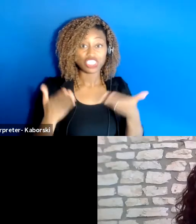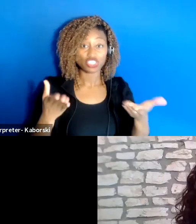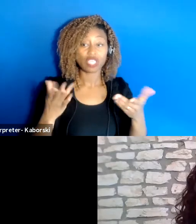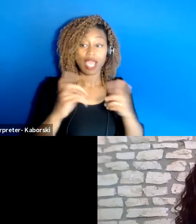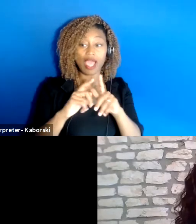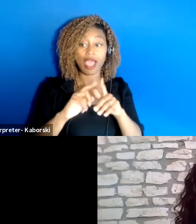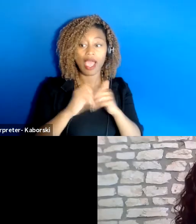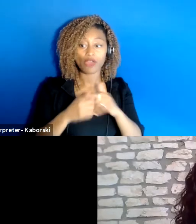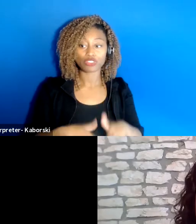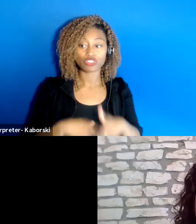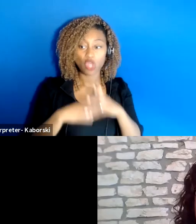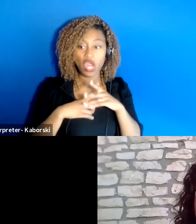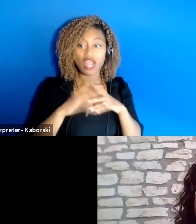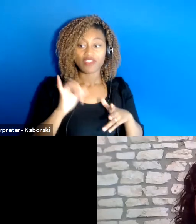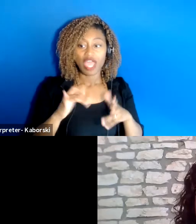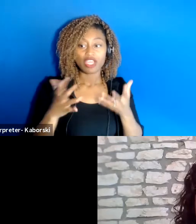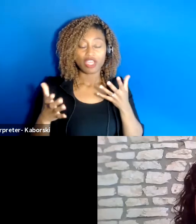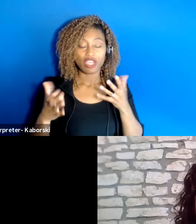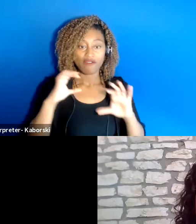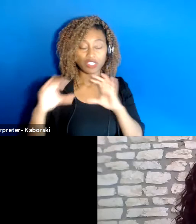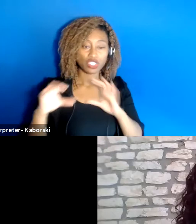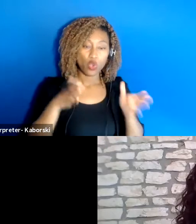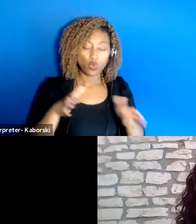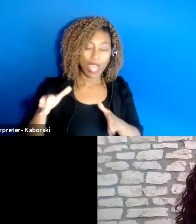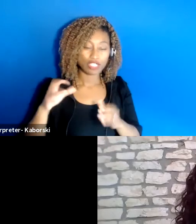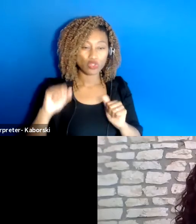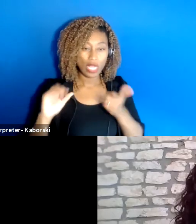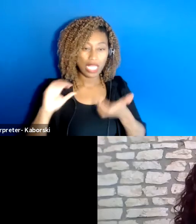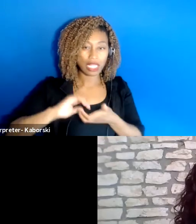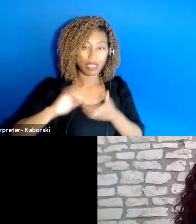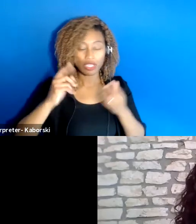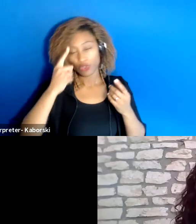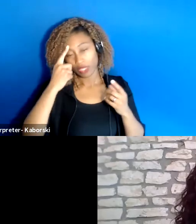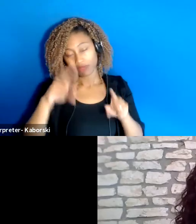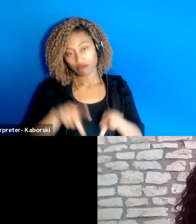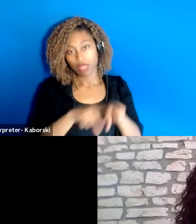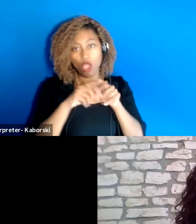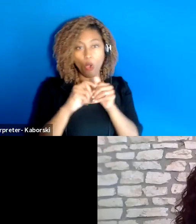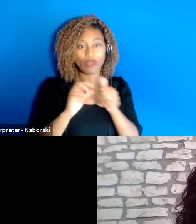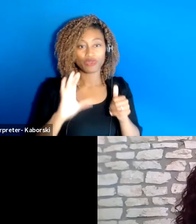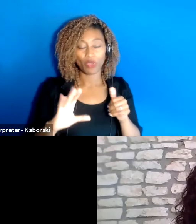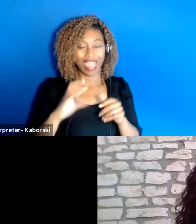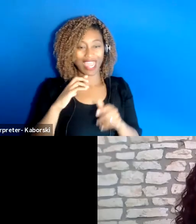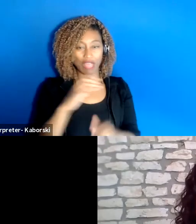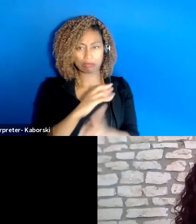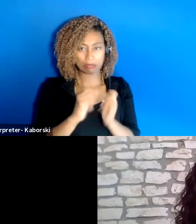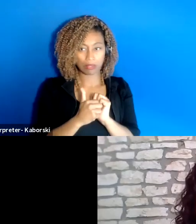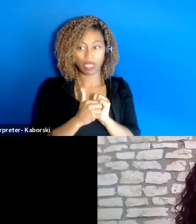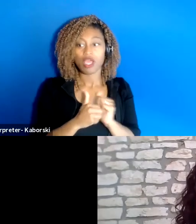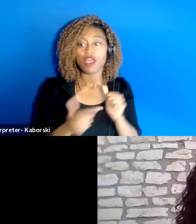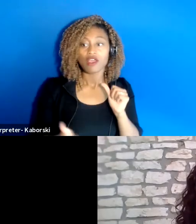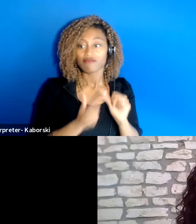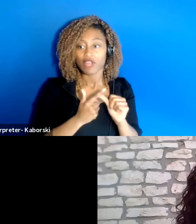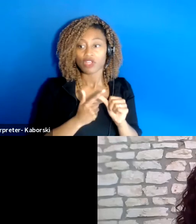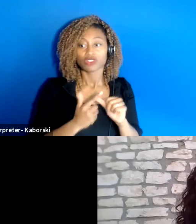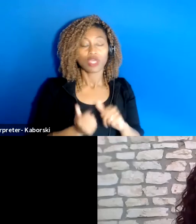that conversation or ways that you can collaborate with your council? I think one of the ways is first approaching